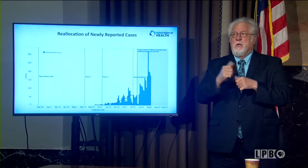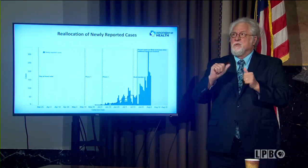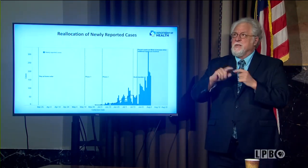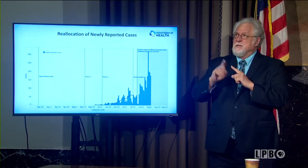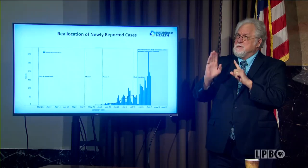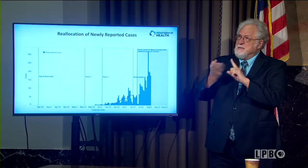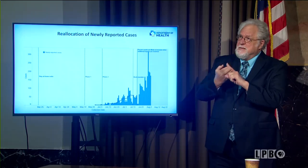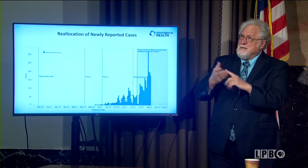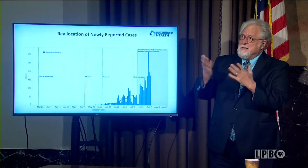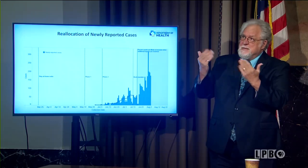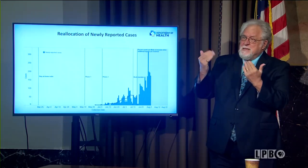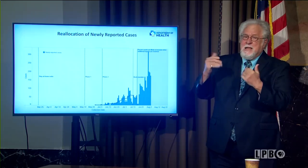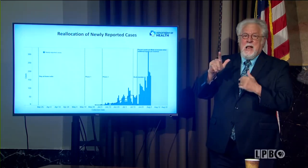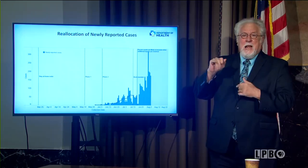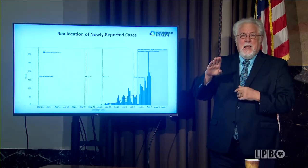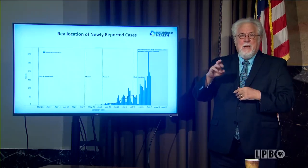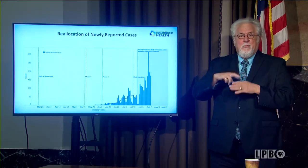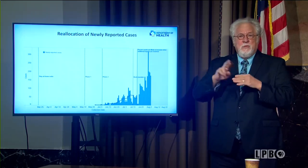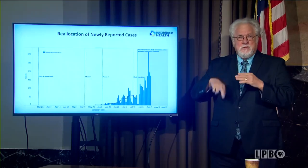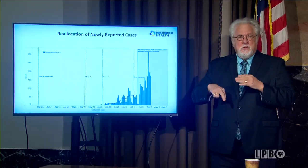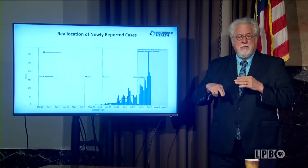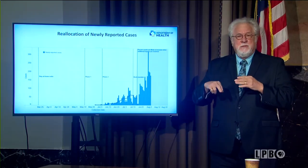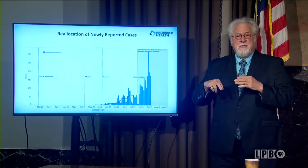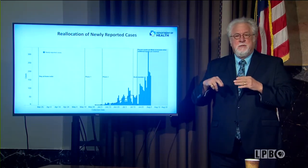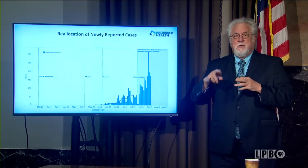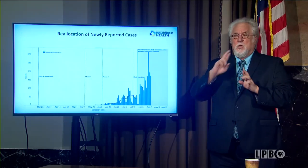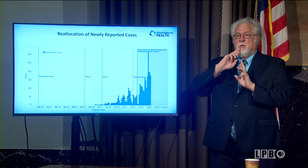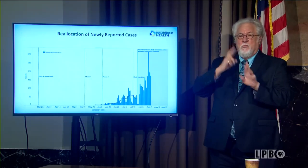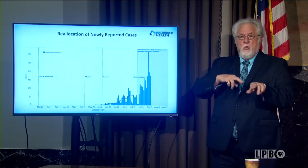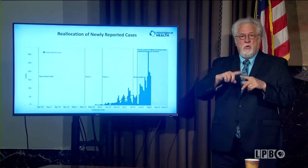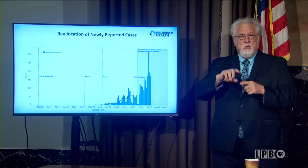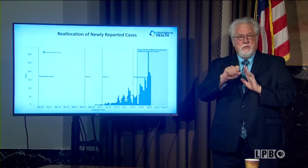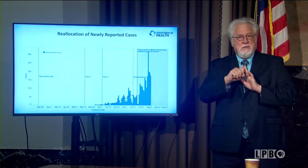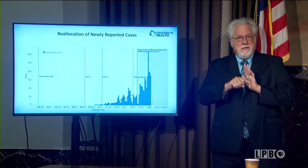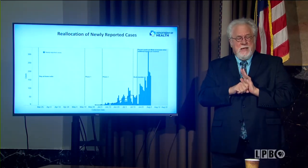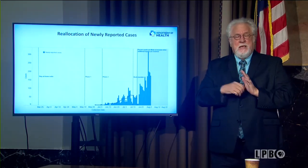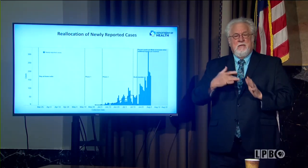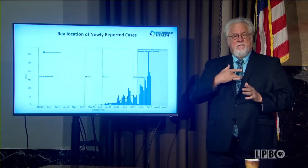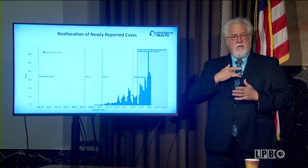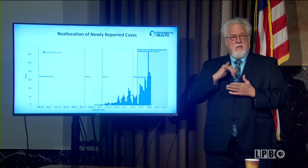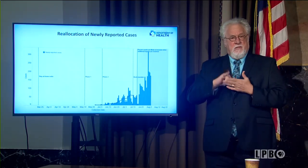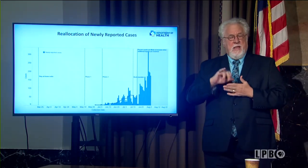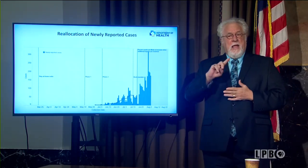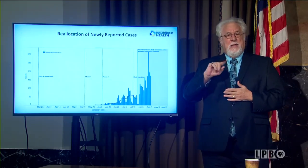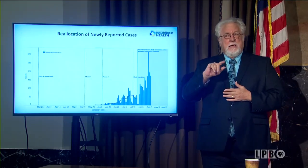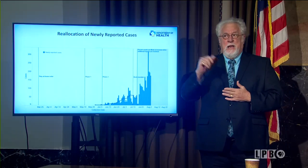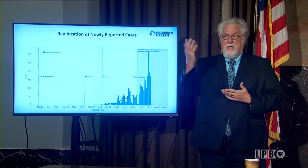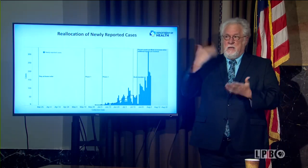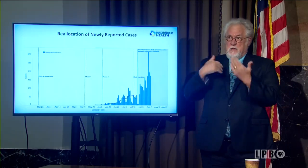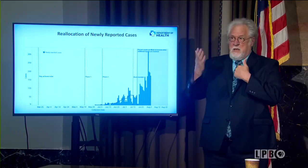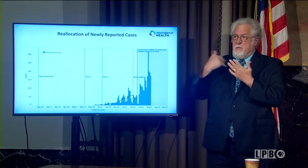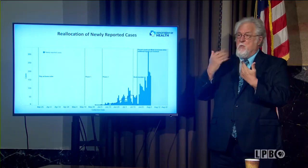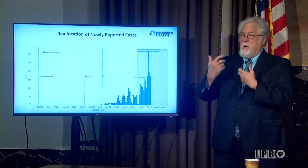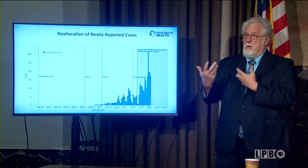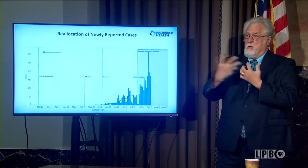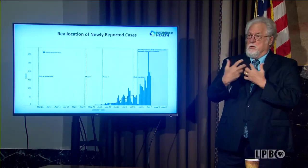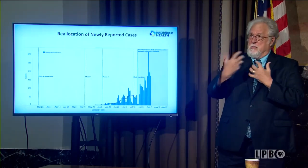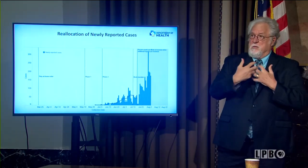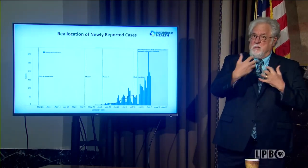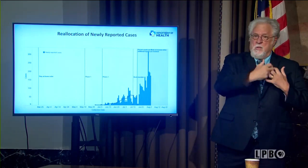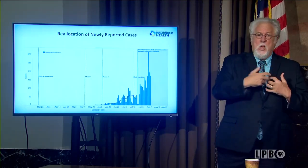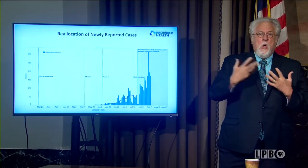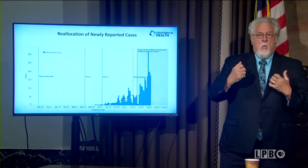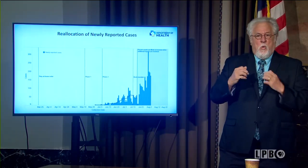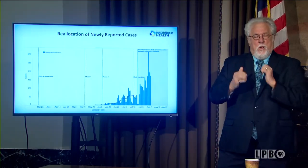get their lab results reported to the state. We think that as data comes in, we want to incorporate it because we always